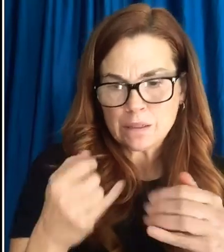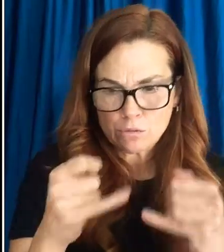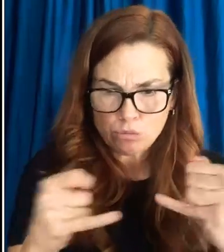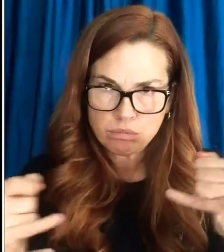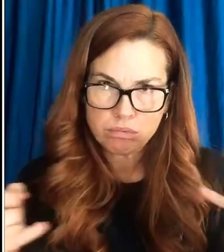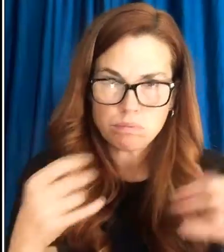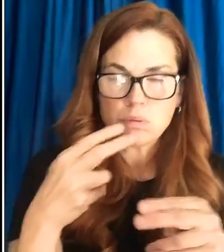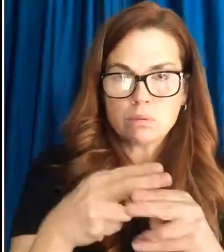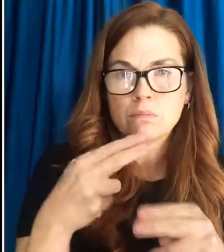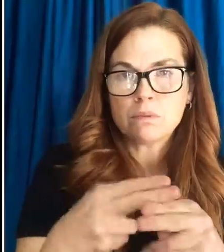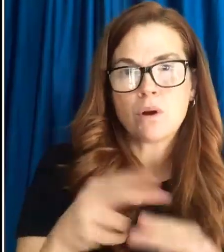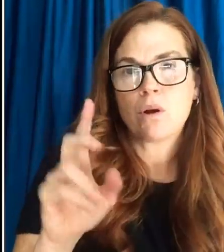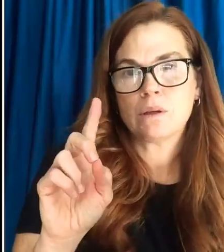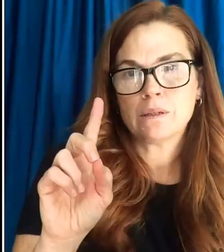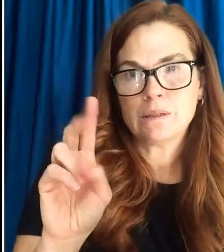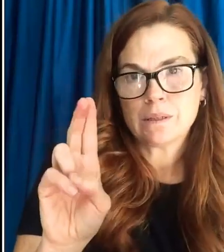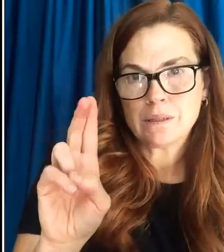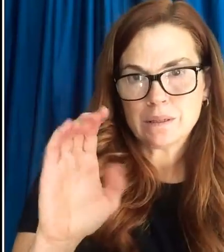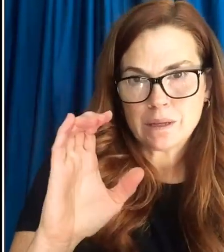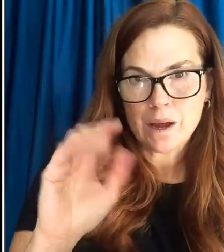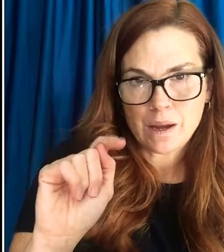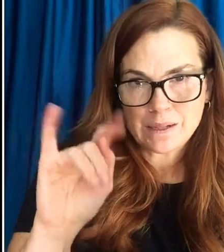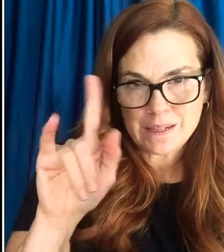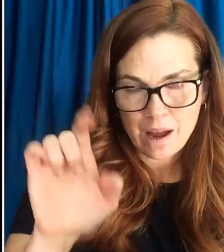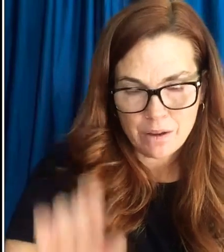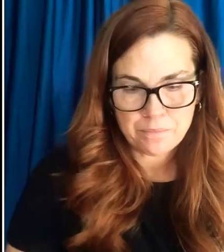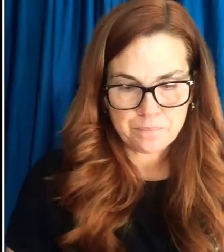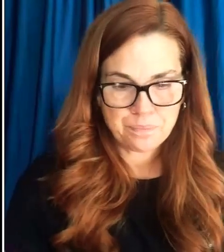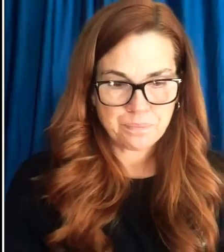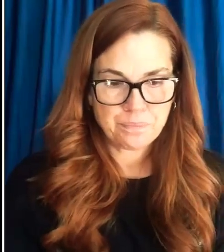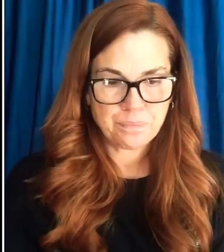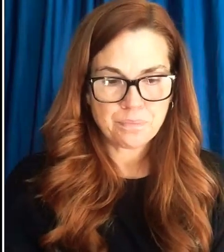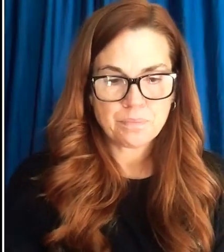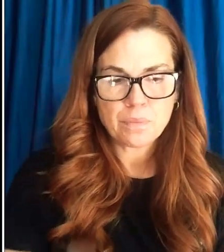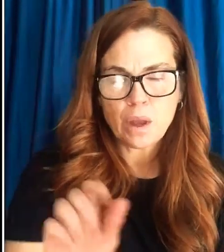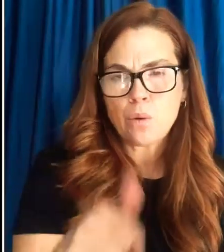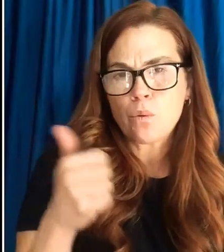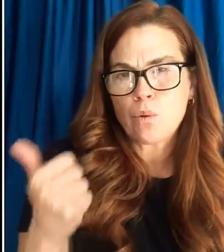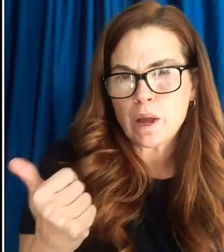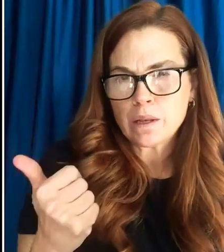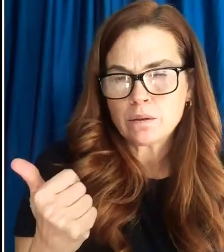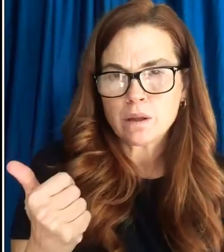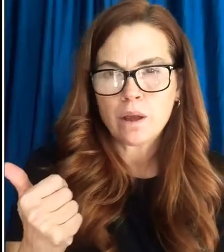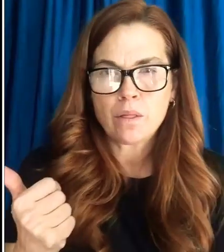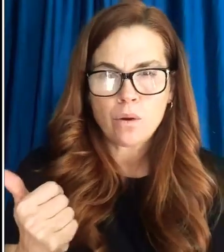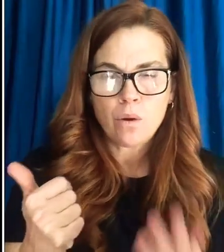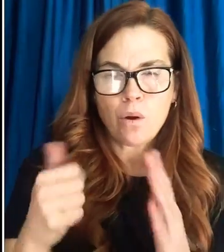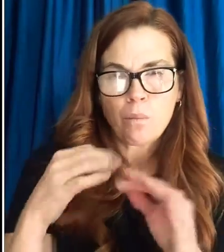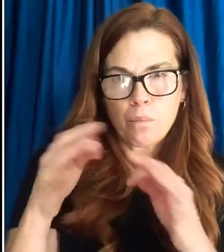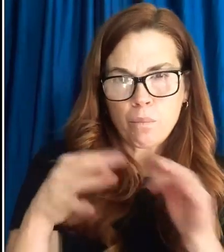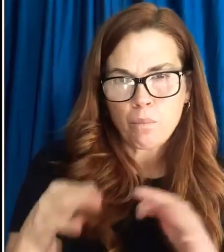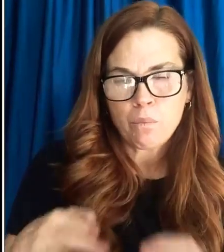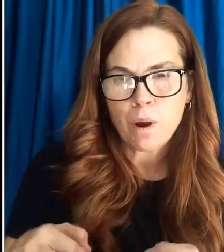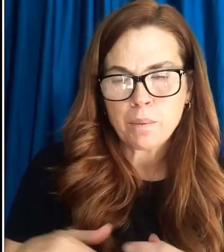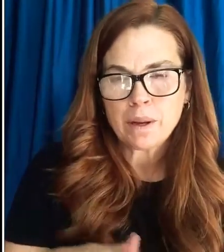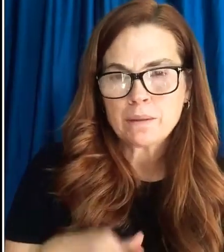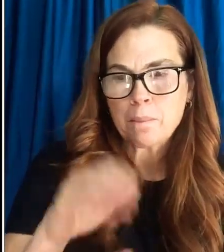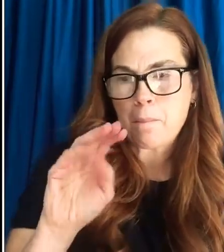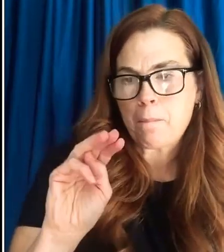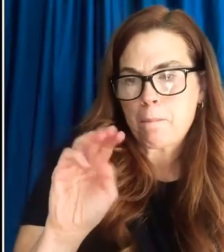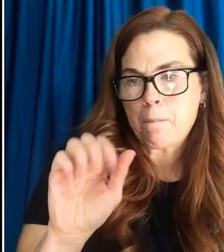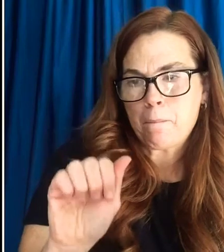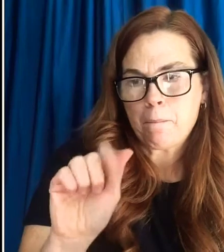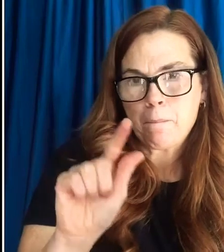very ductile. That's why it can be made into wire so easily. Another physical property of metals